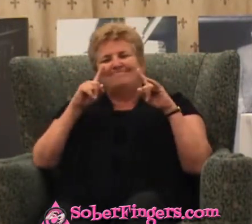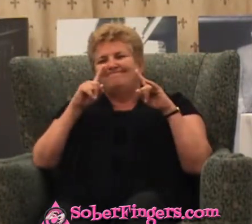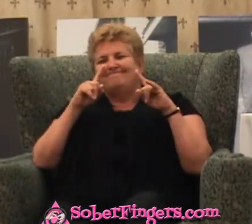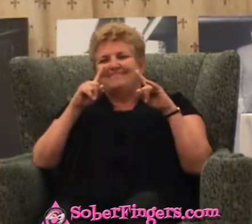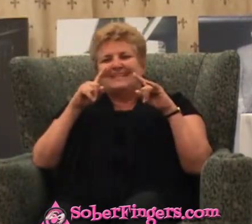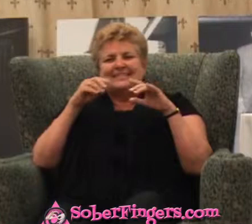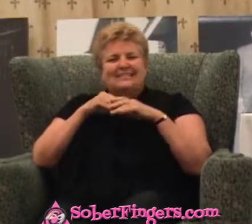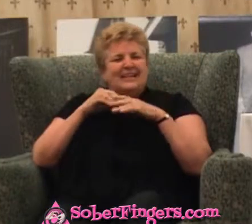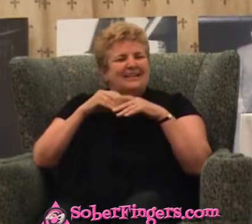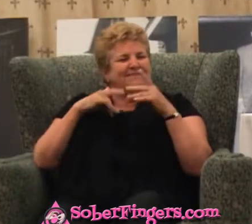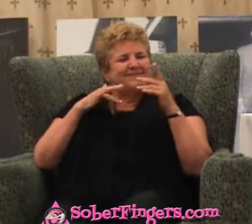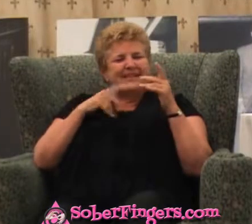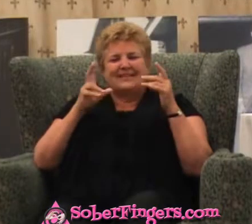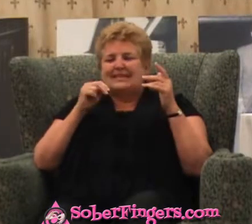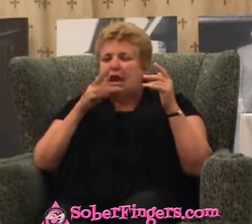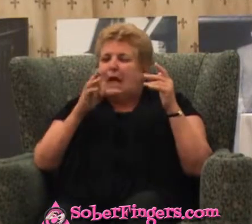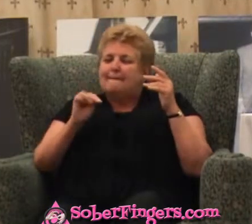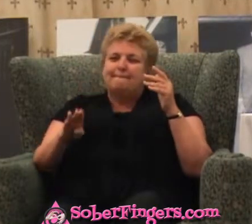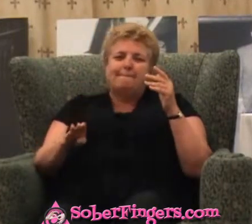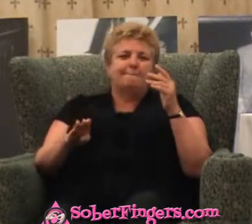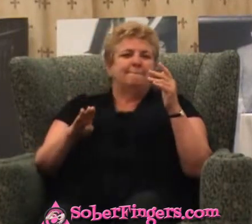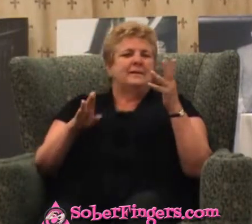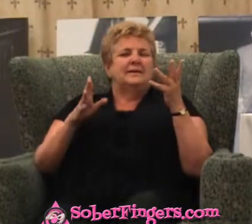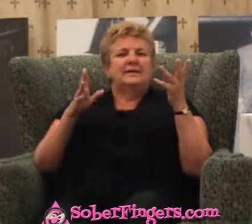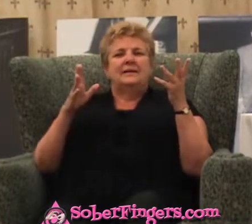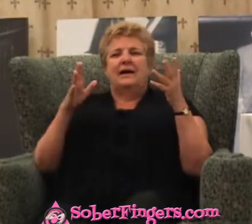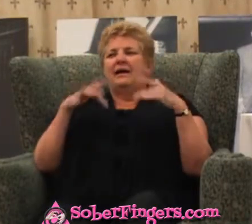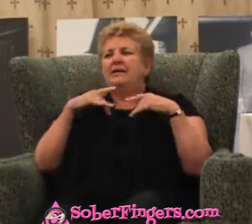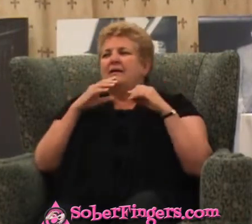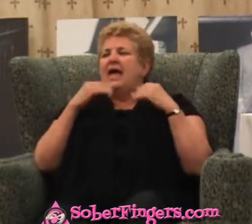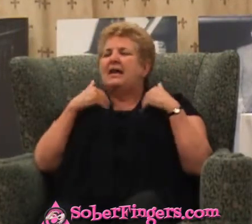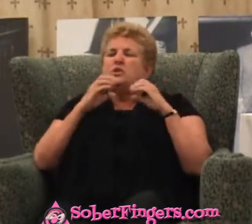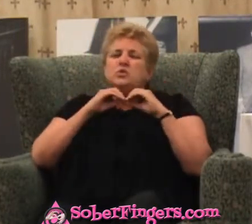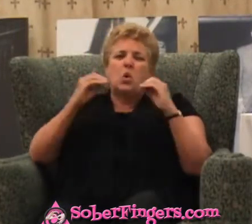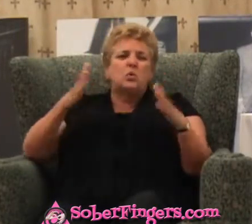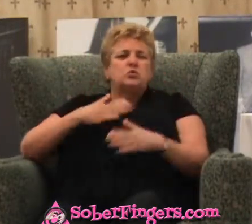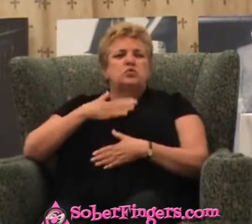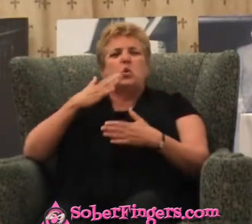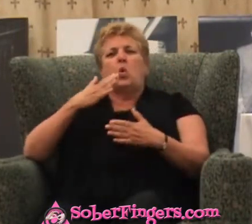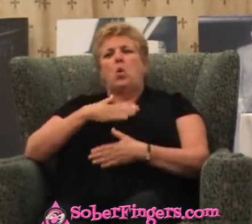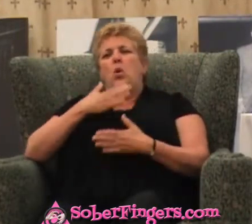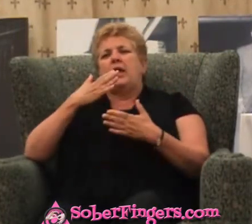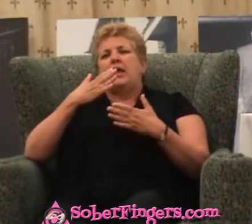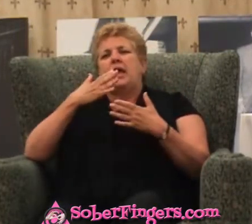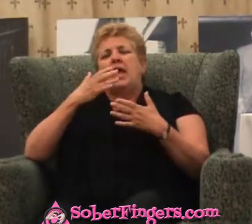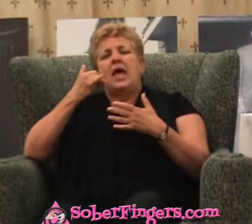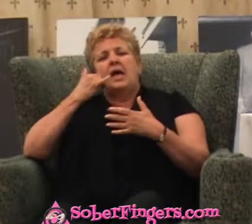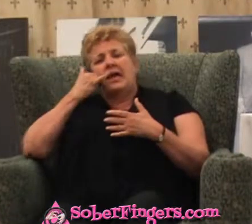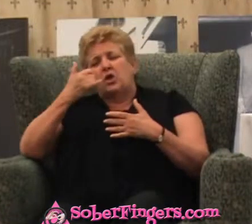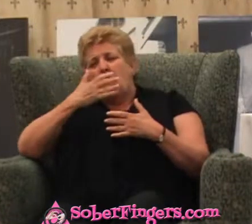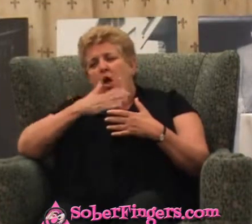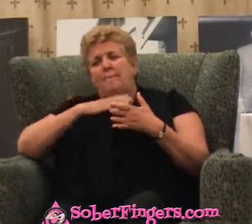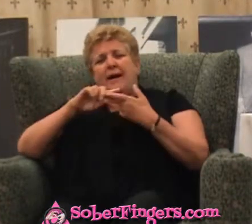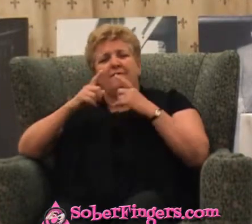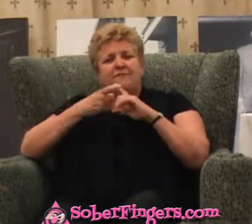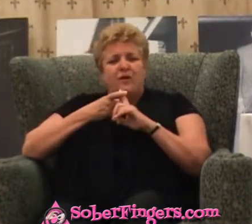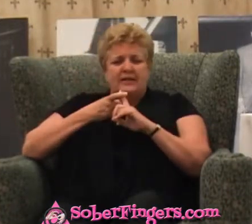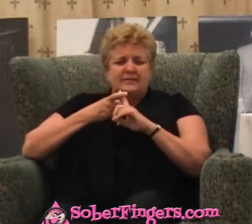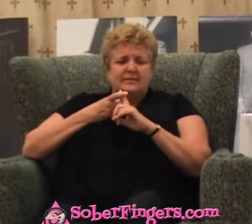I couldn't feel anything. I had no joy. And Carla, my wonderful friend, just put her arms around me,